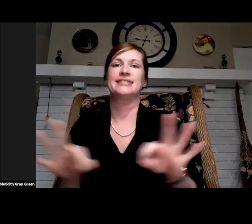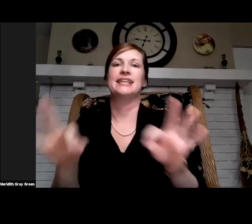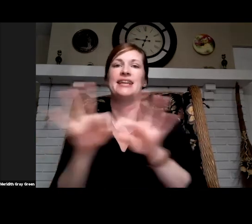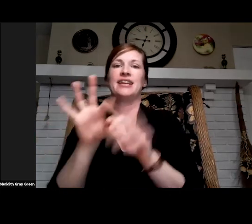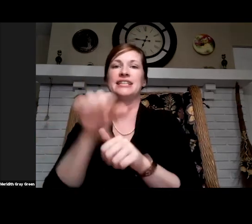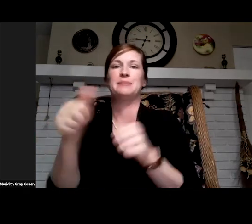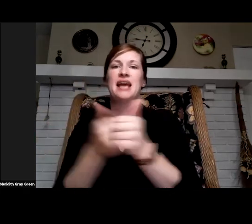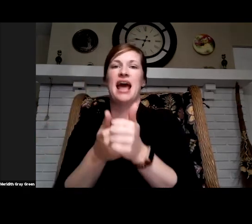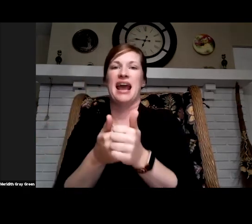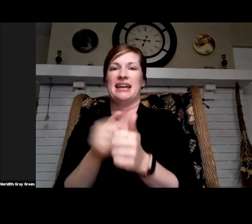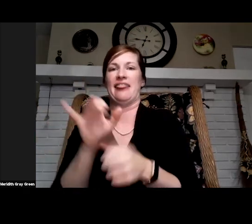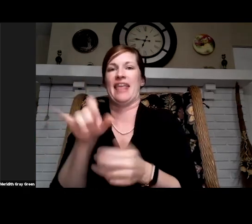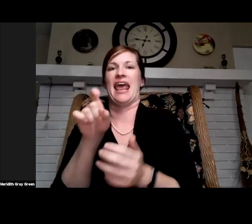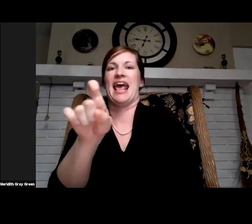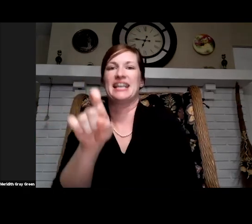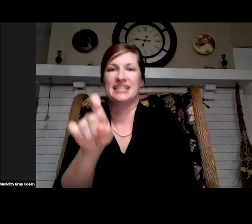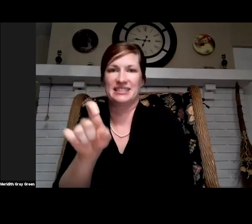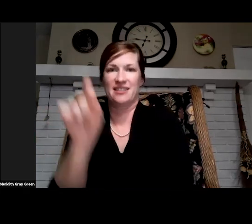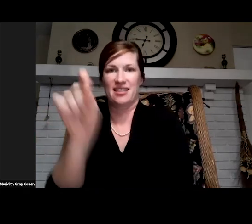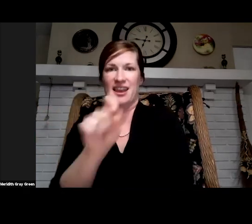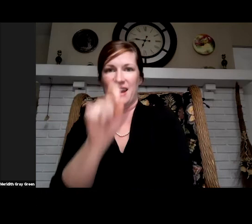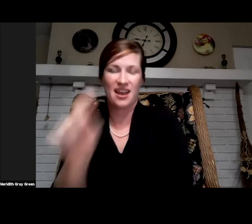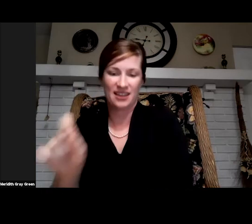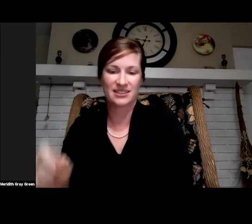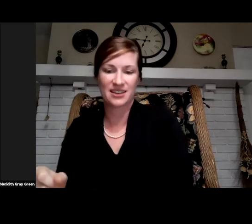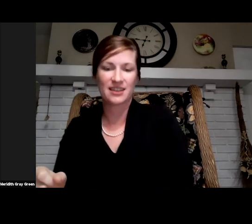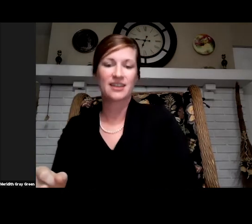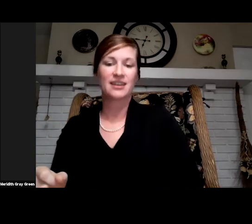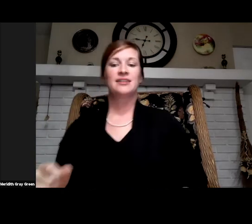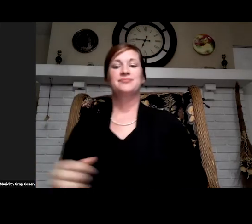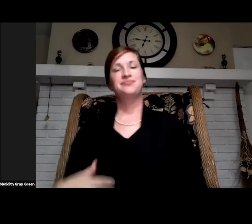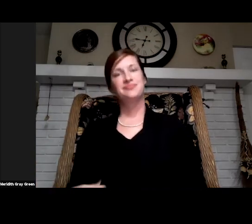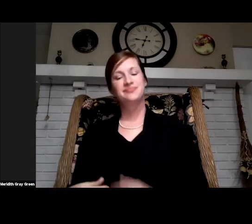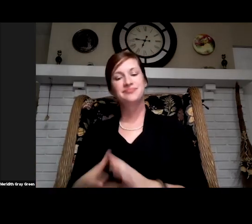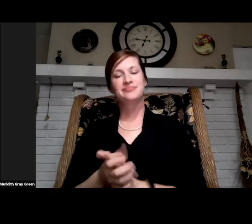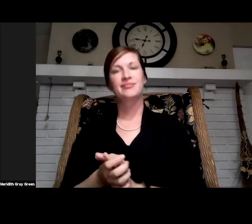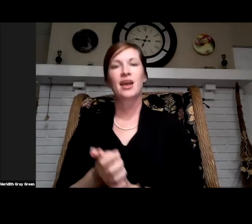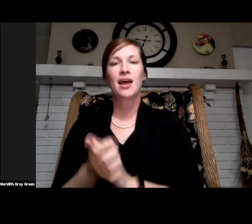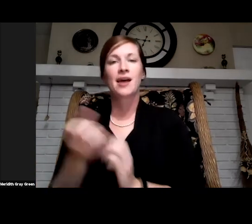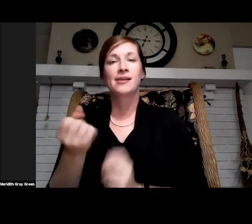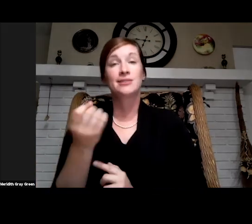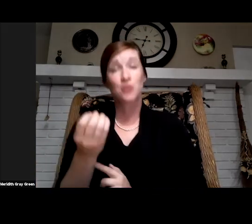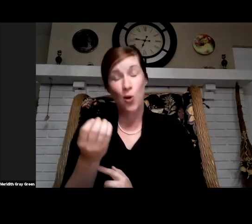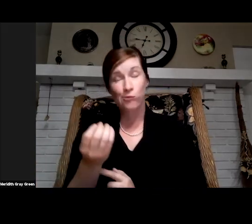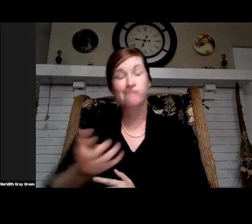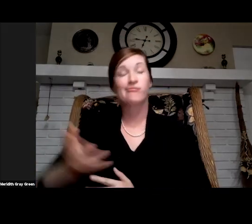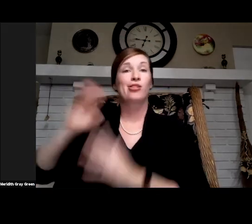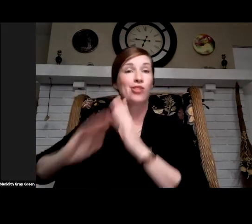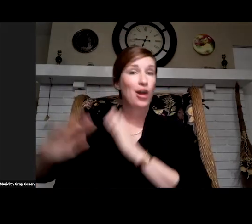I just recently learned something really, there's a really important message behind the X.